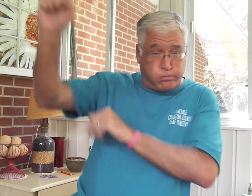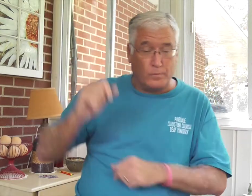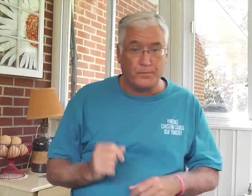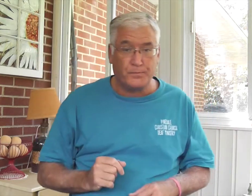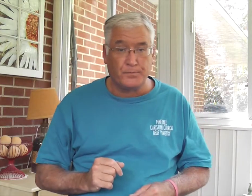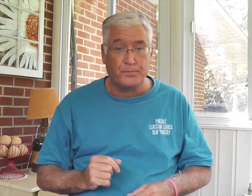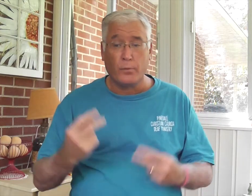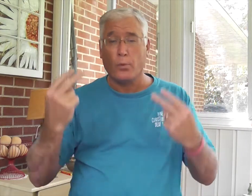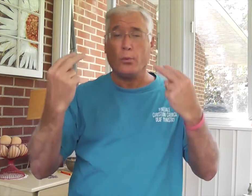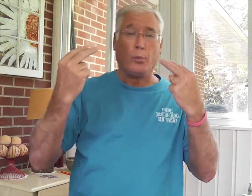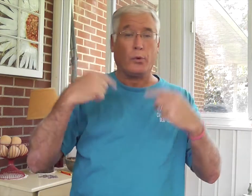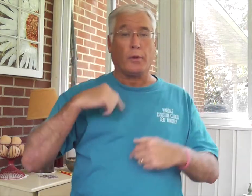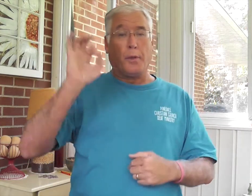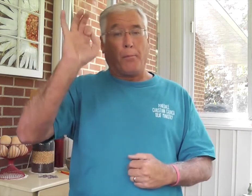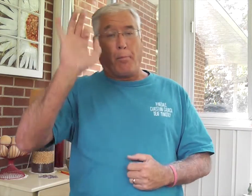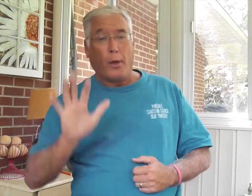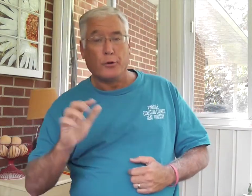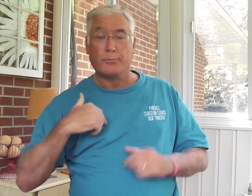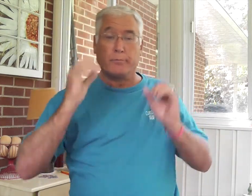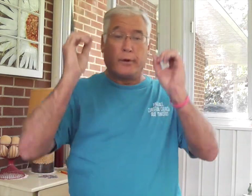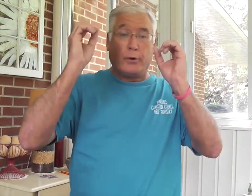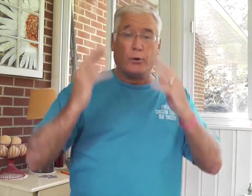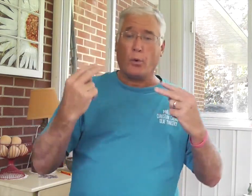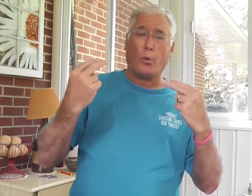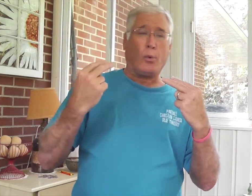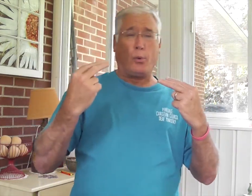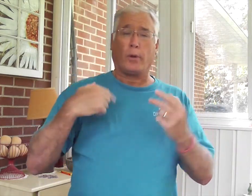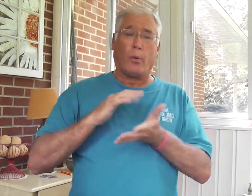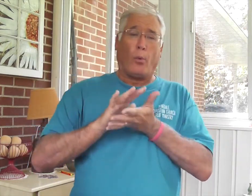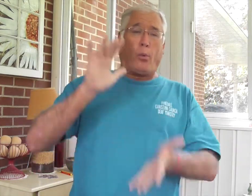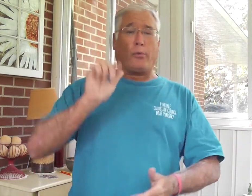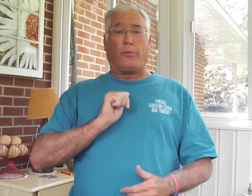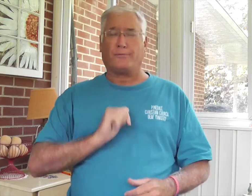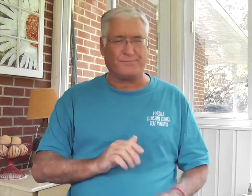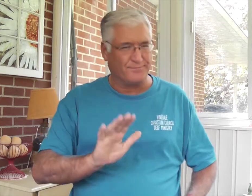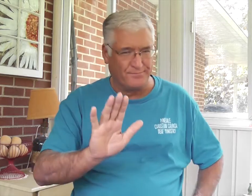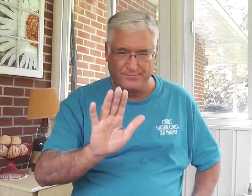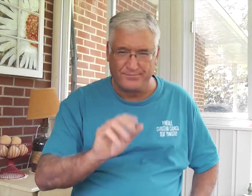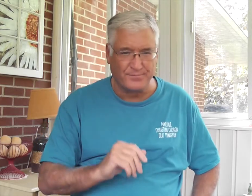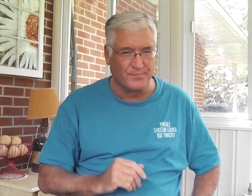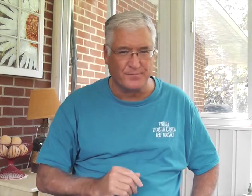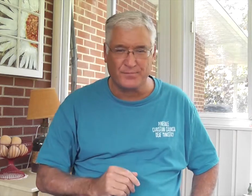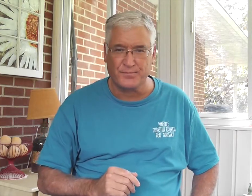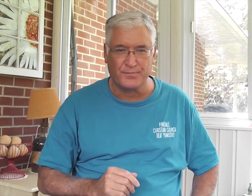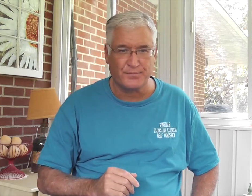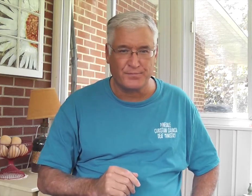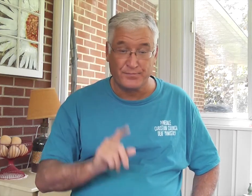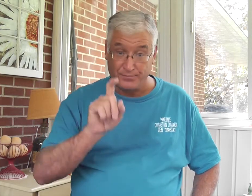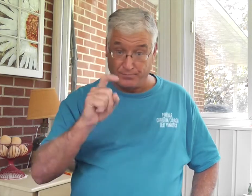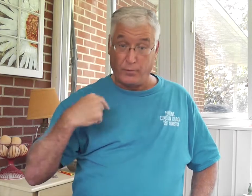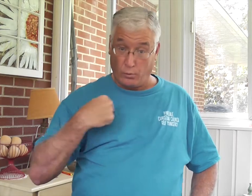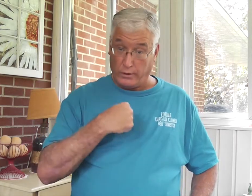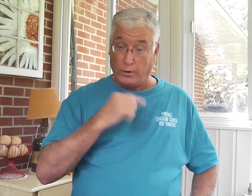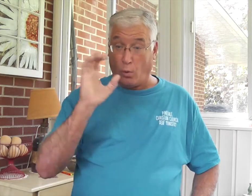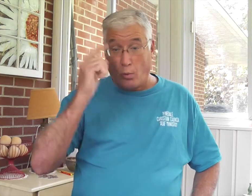God's glory is something we can't even imagine. Pastors and teachers should never preach to bring glory for